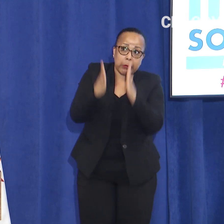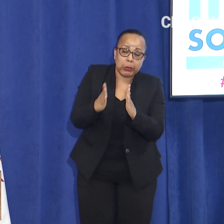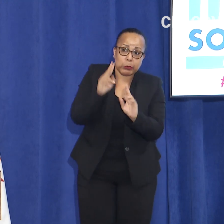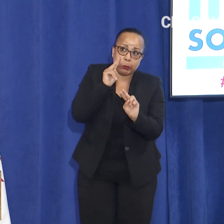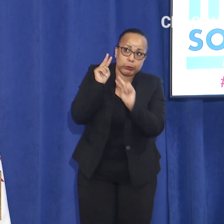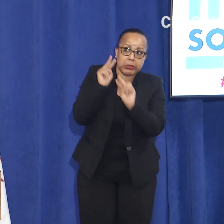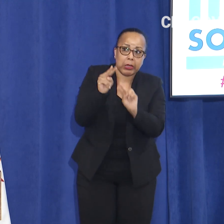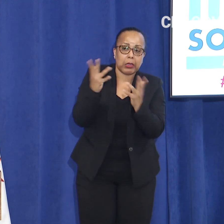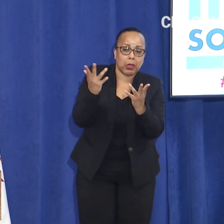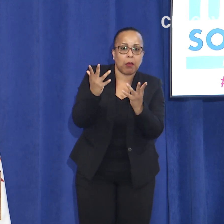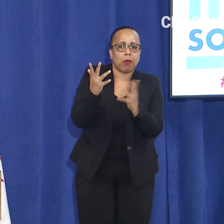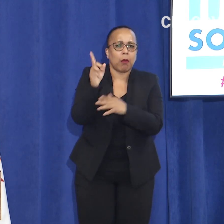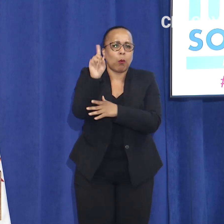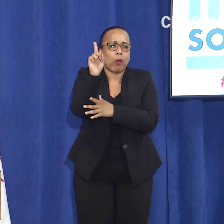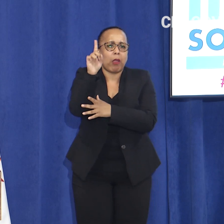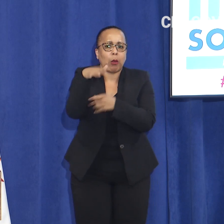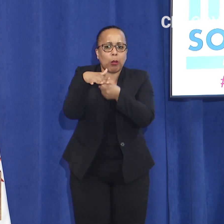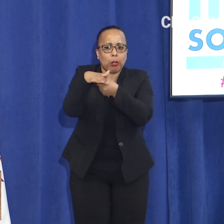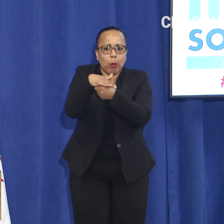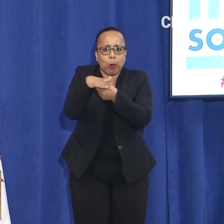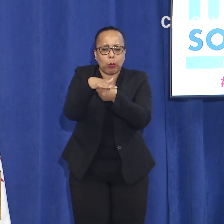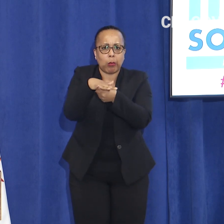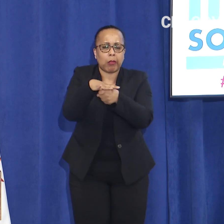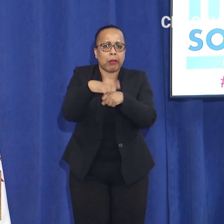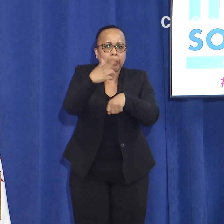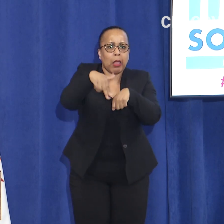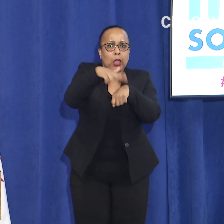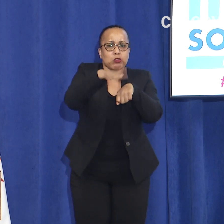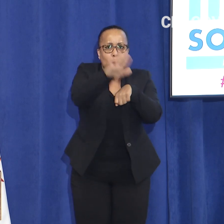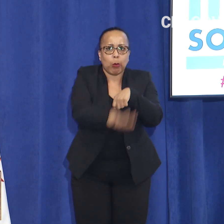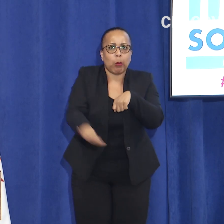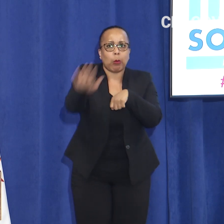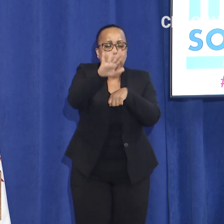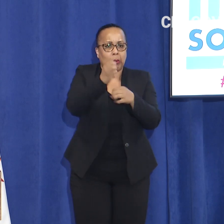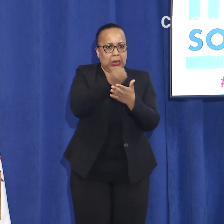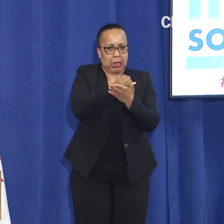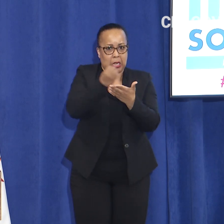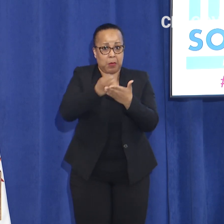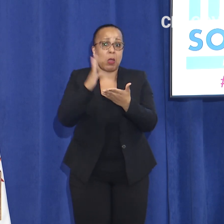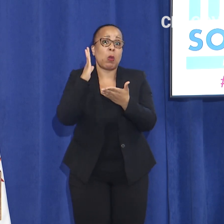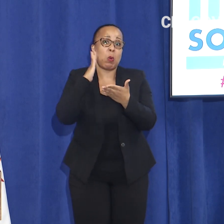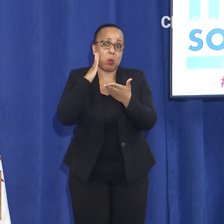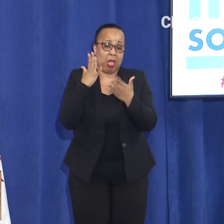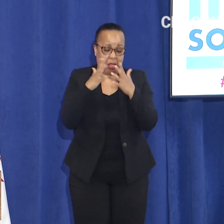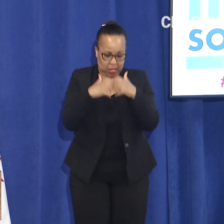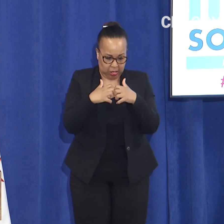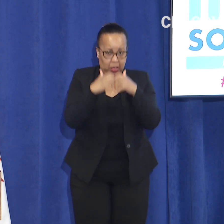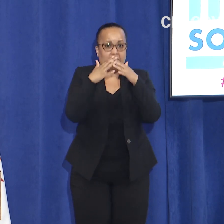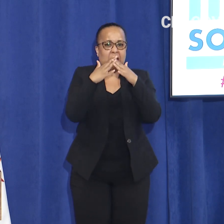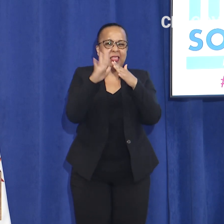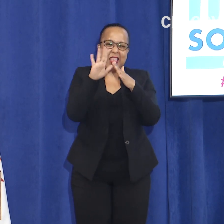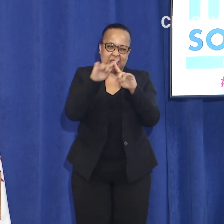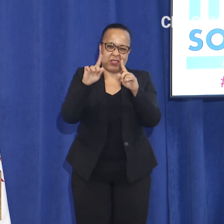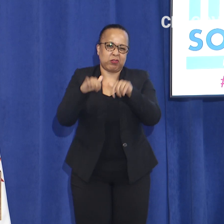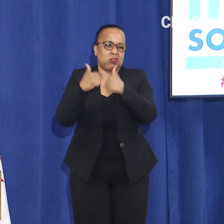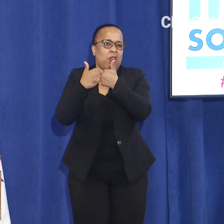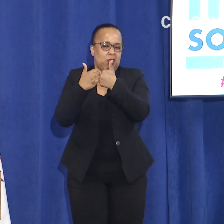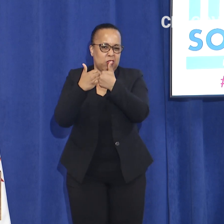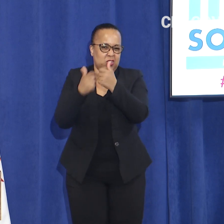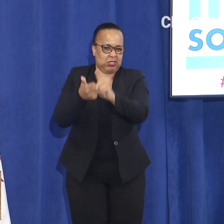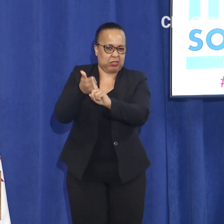predict where the local and national economy will rebound is a challenge in and of itself.